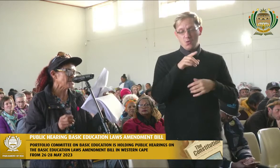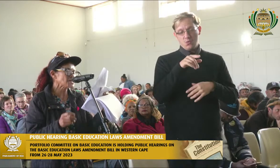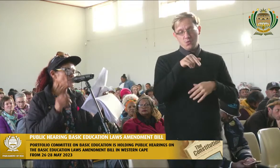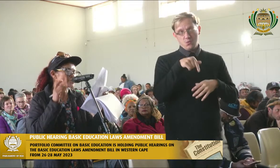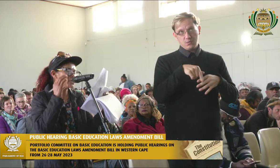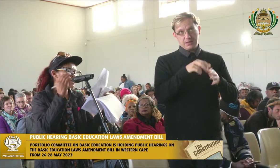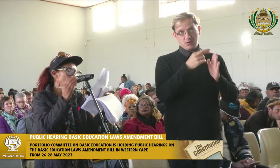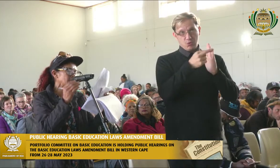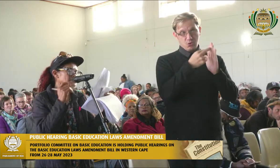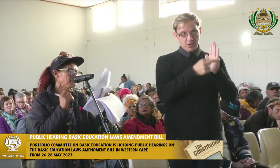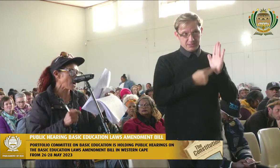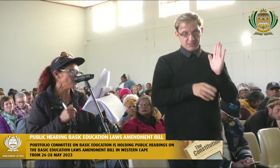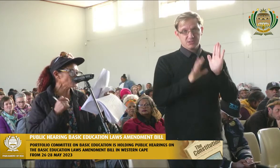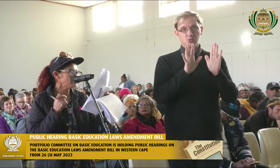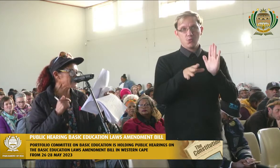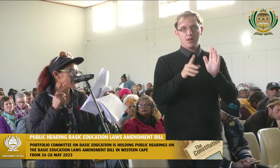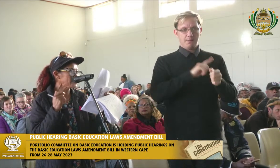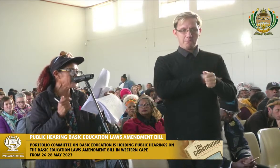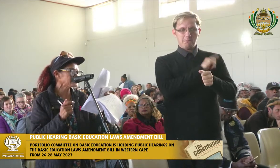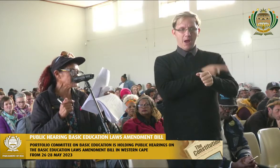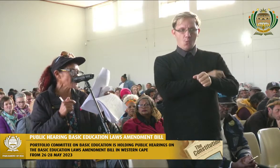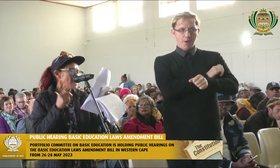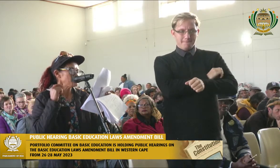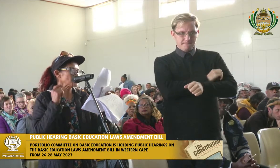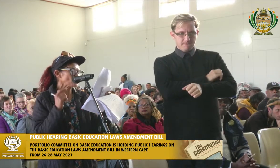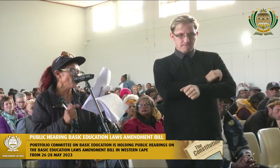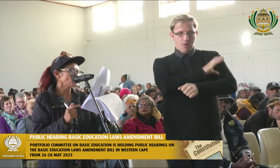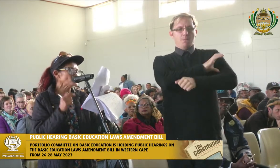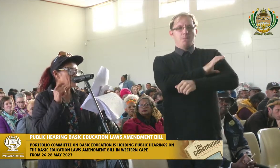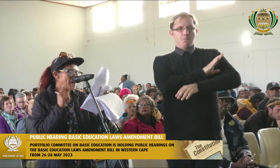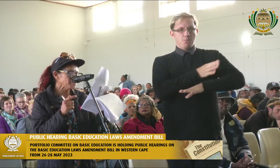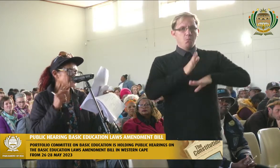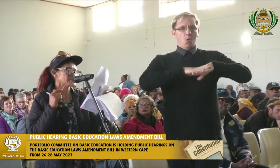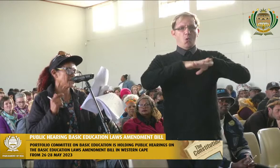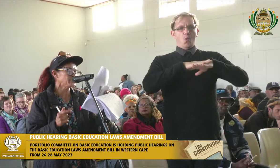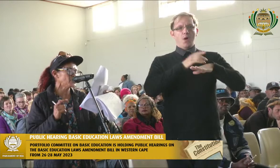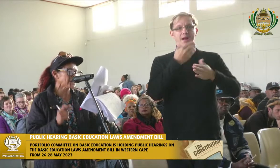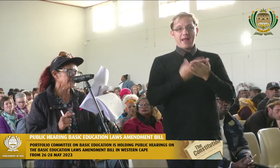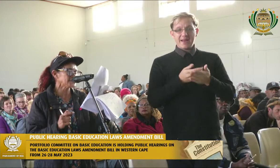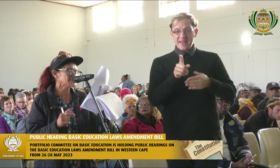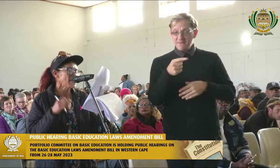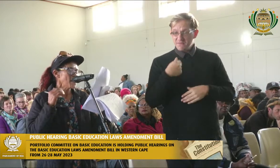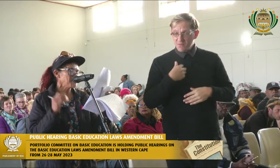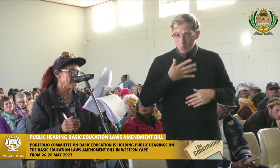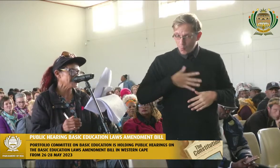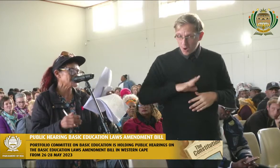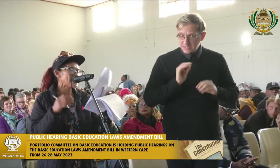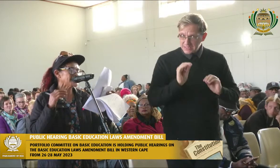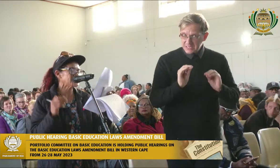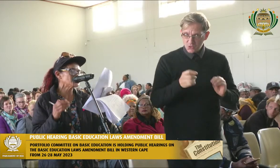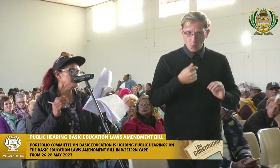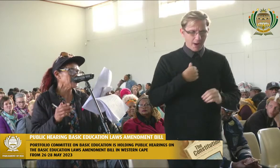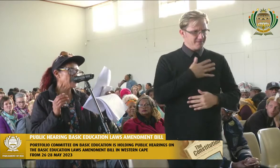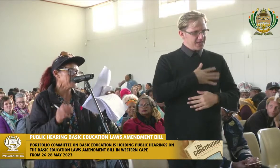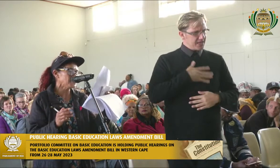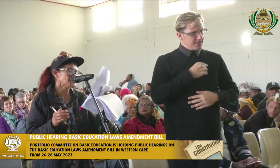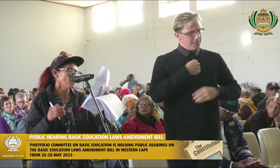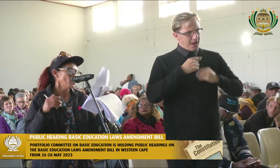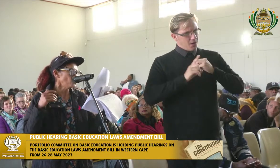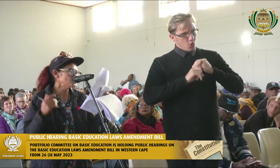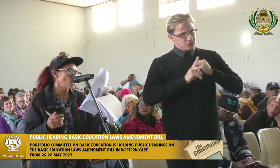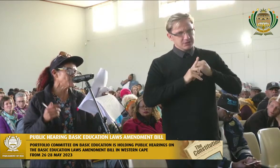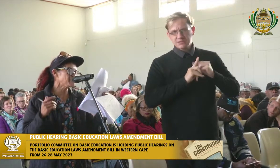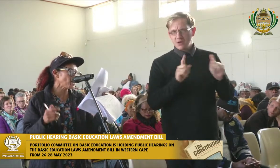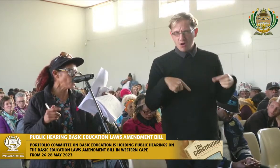and the minister not only wants the power to make regulations, but also to punish educators, parents, and SGB